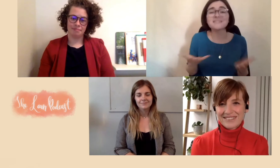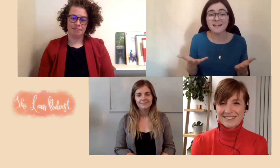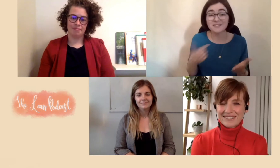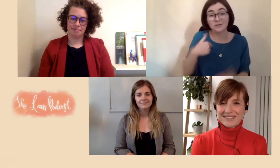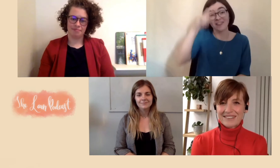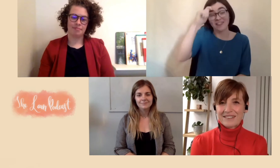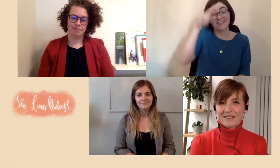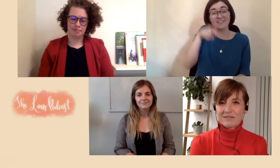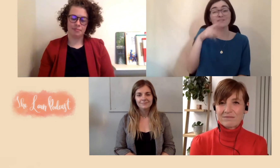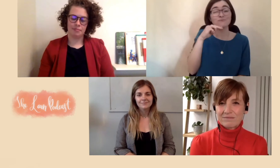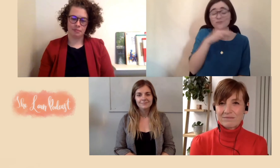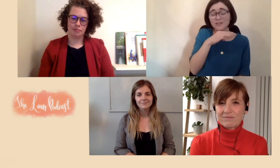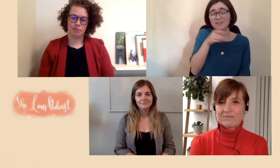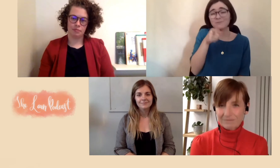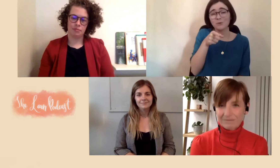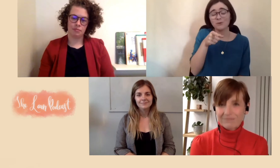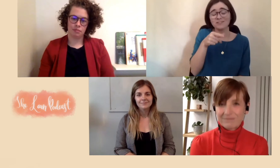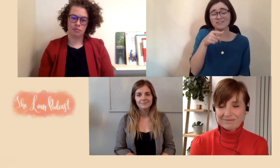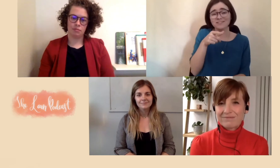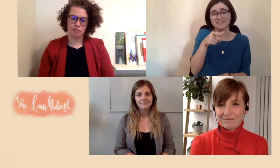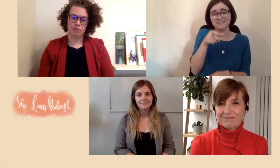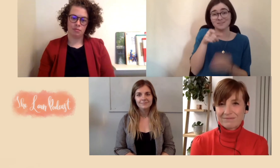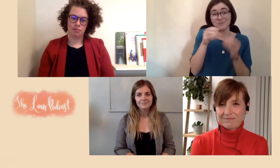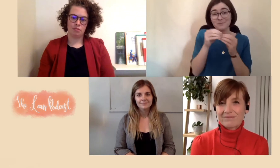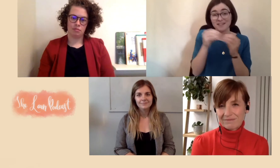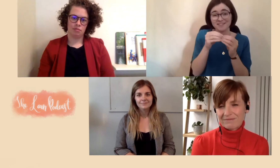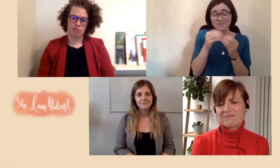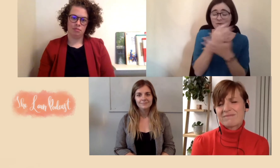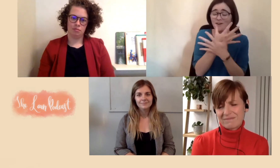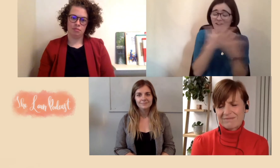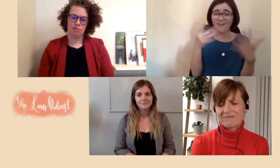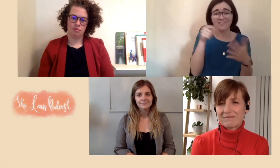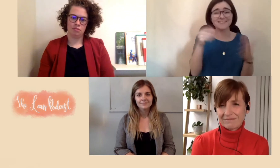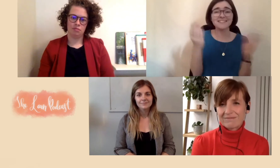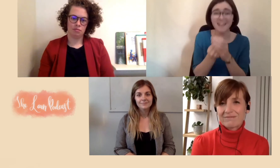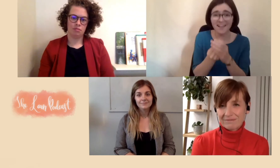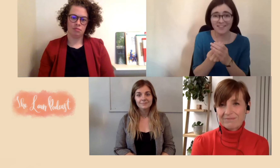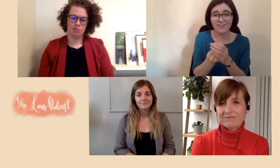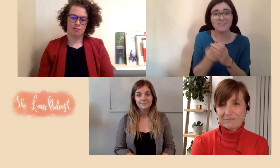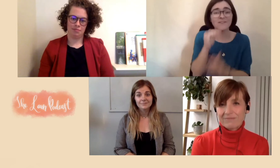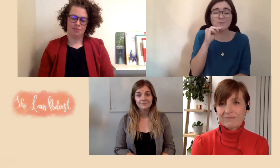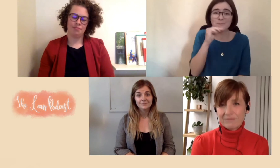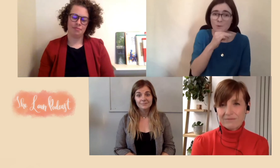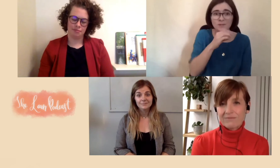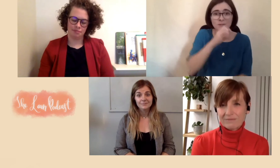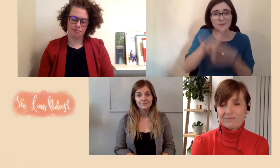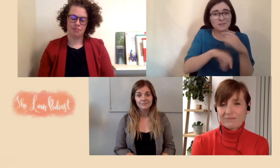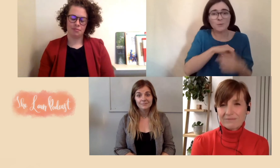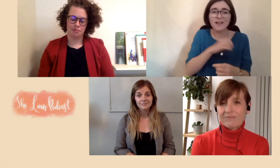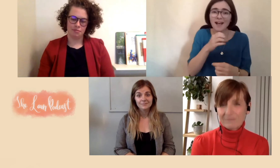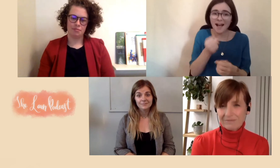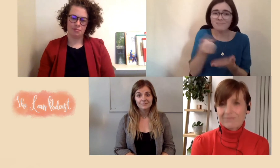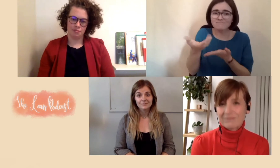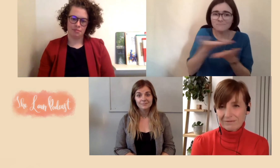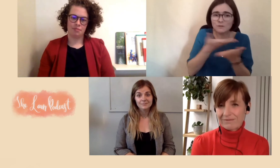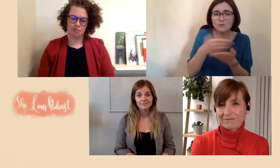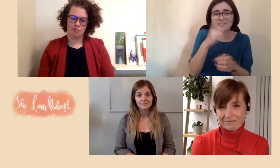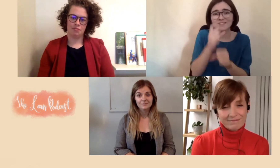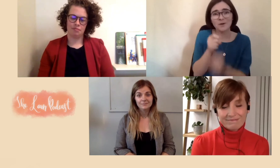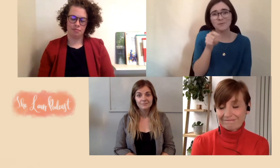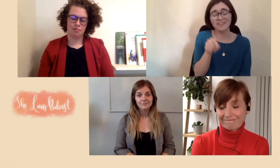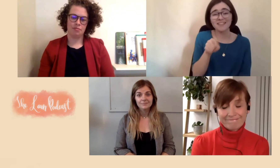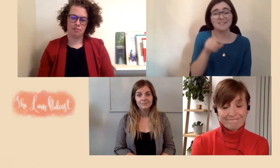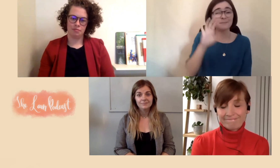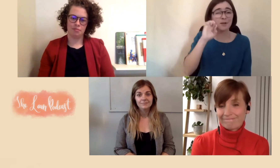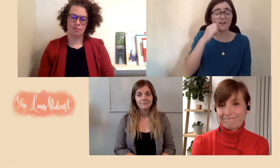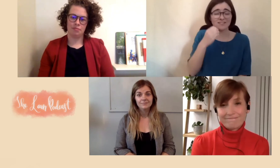this together, and it's really important to have those discussions and talk about it, because it's not just like I mean, it's not something I don't